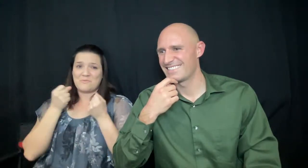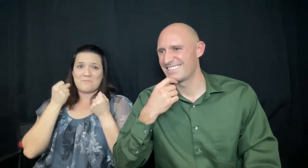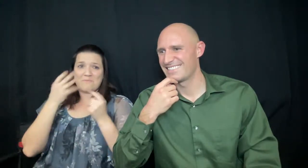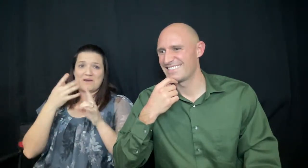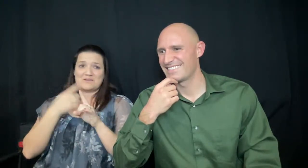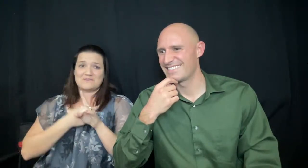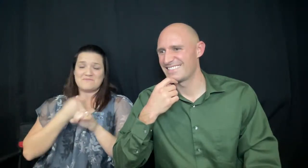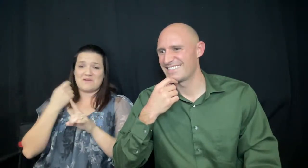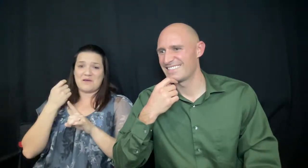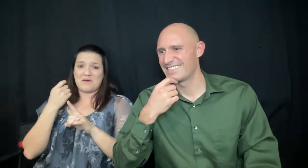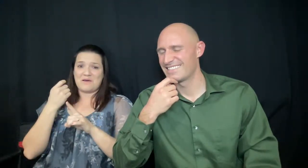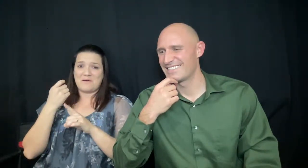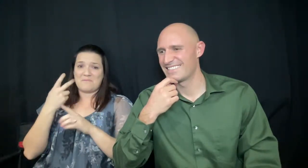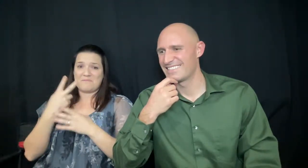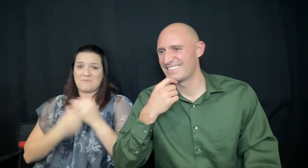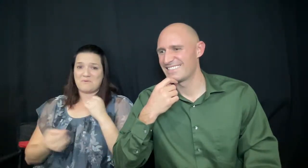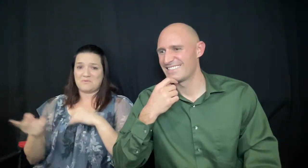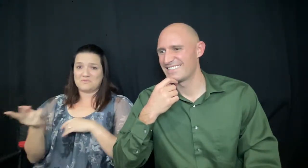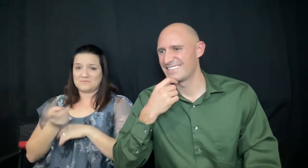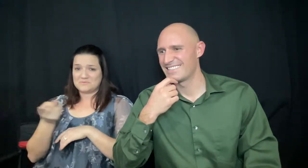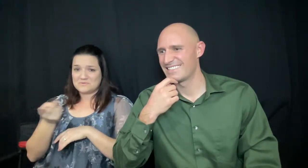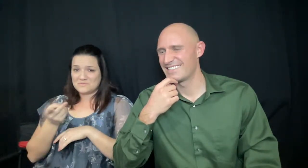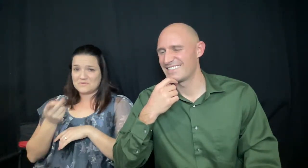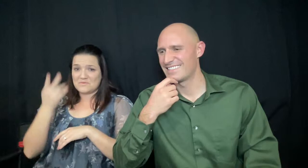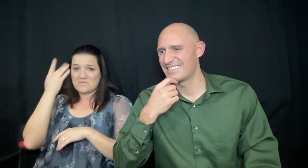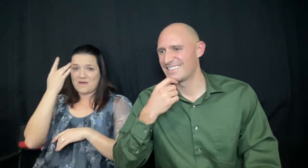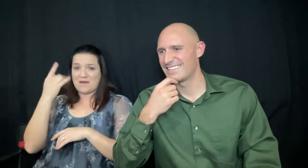from the both of you. Why? Because you've been